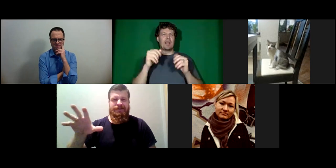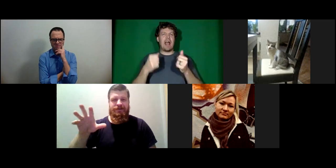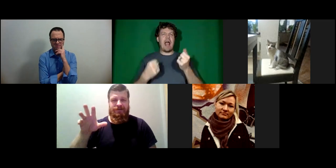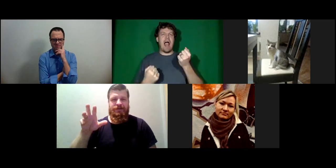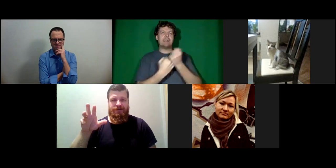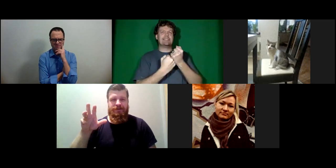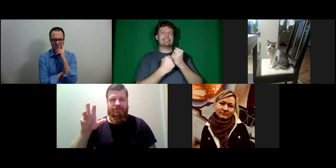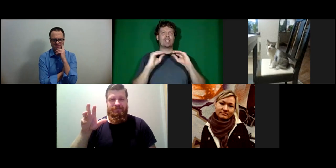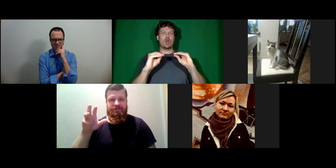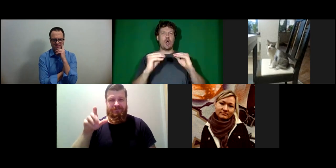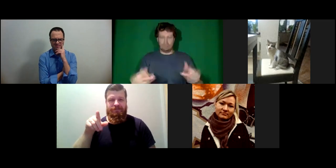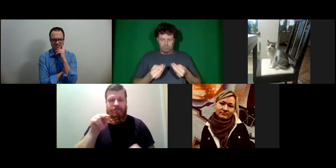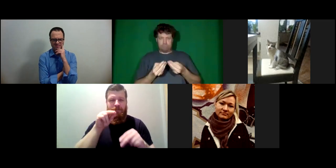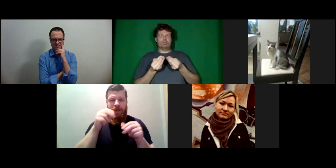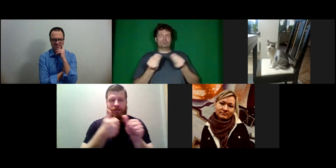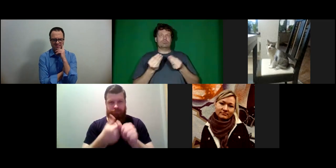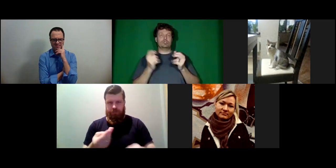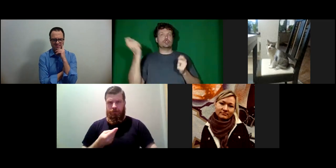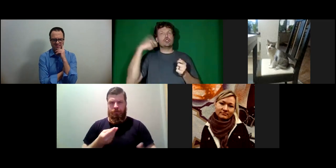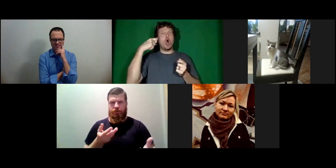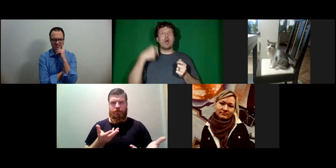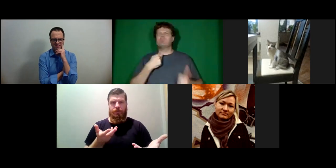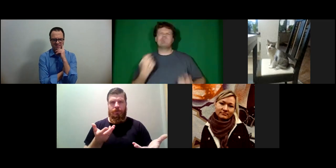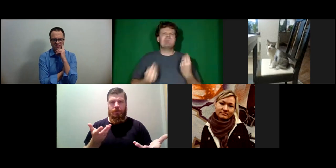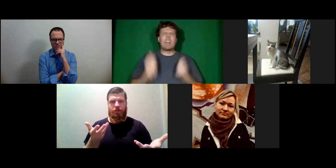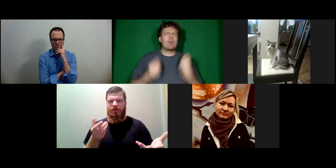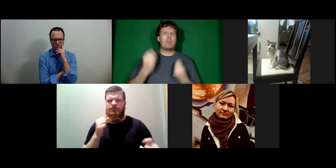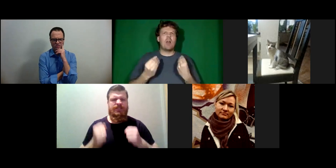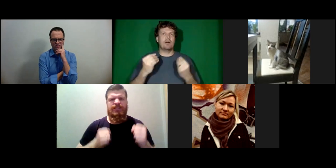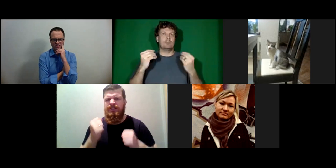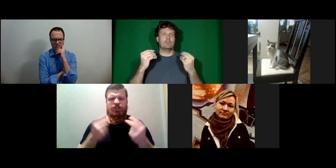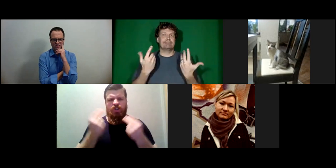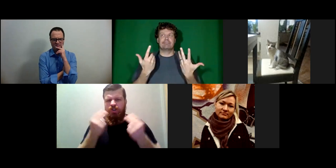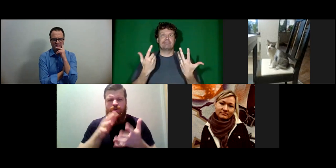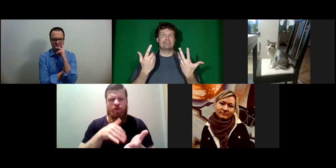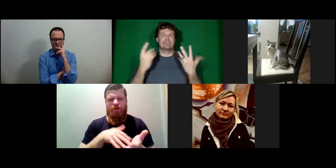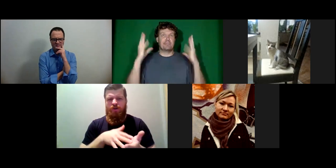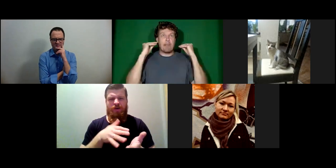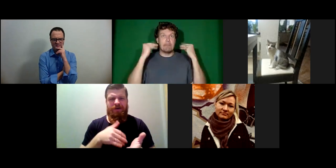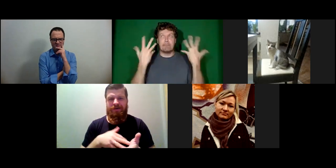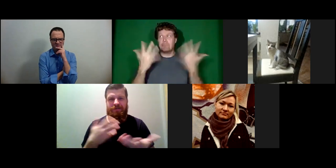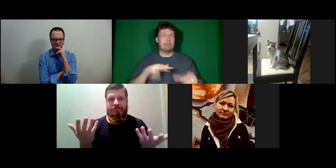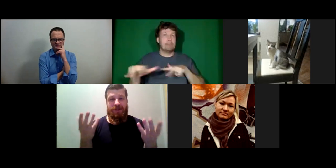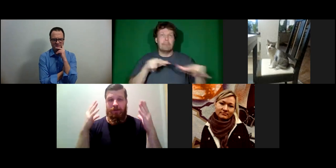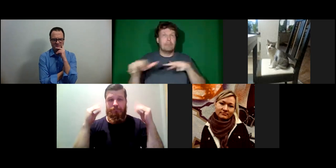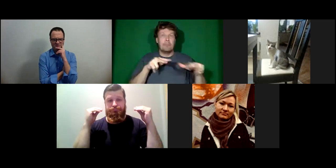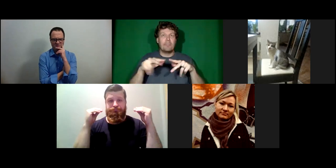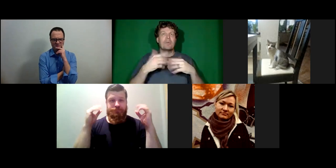just grabbed it and threw it to my assistant coach. But he was shocked and he ran to me and I